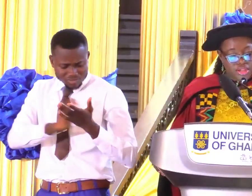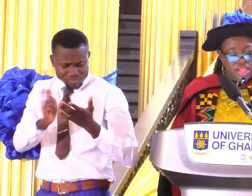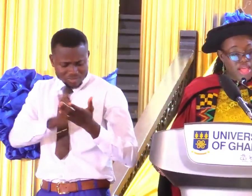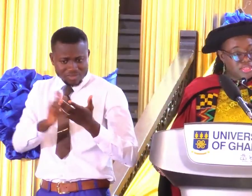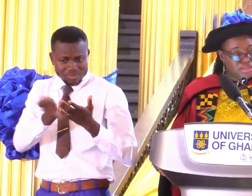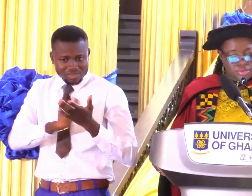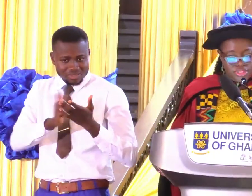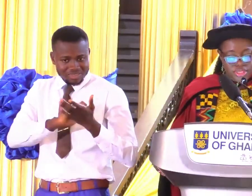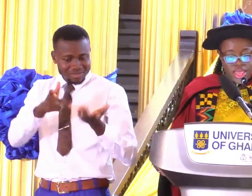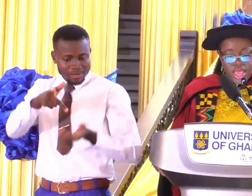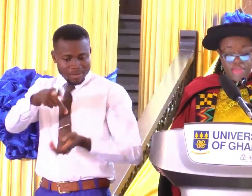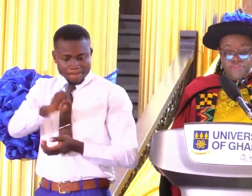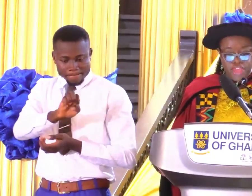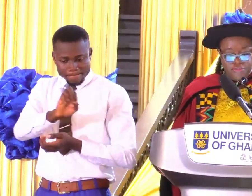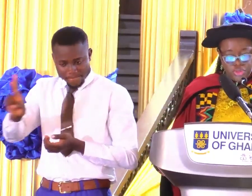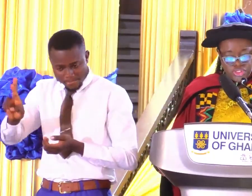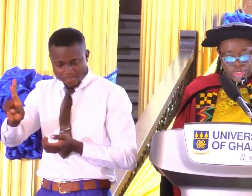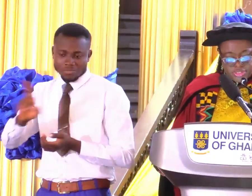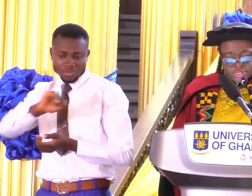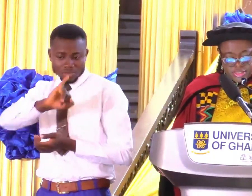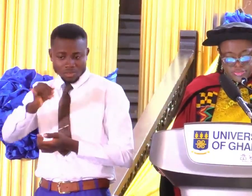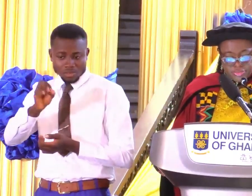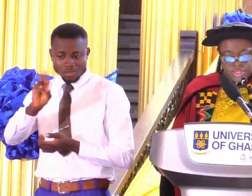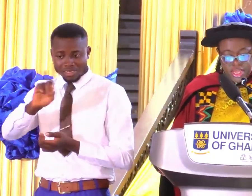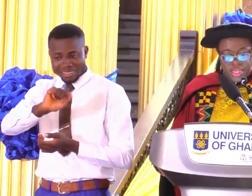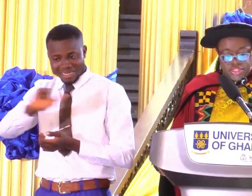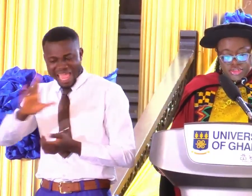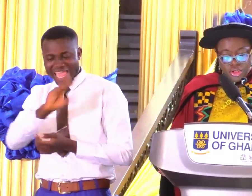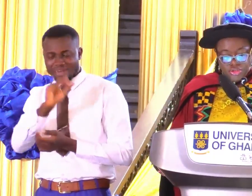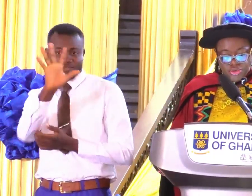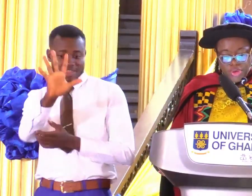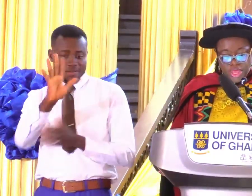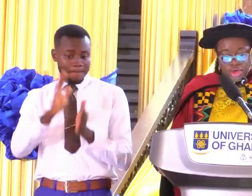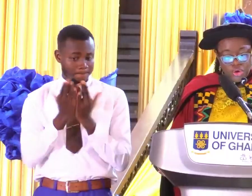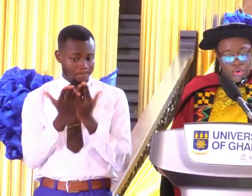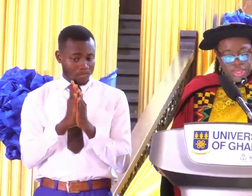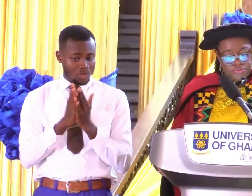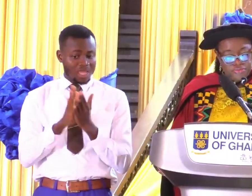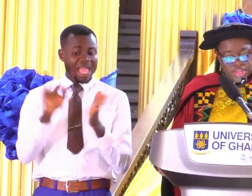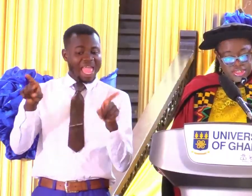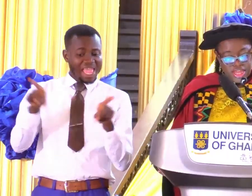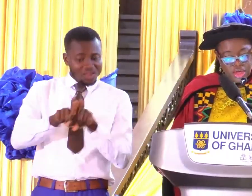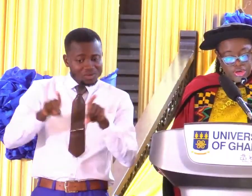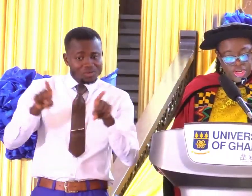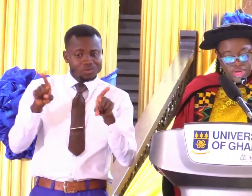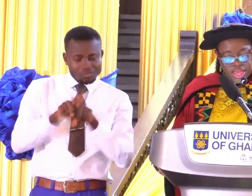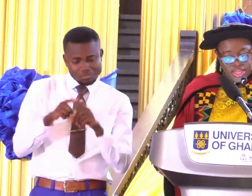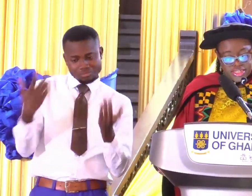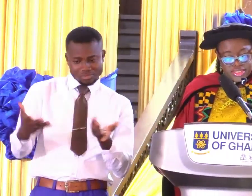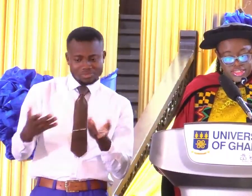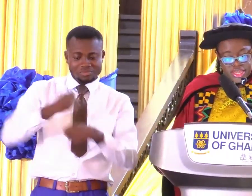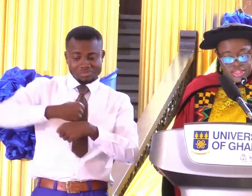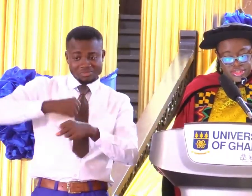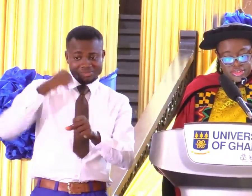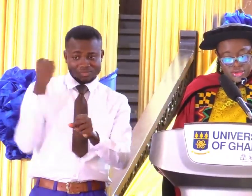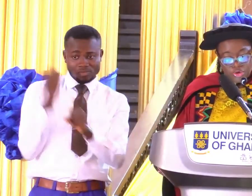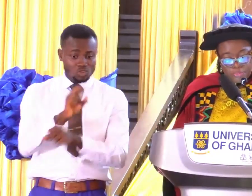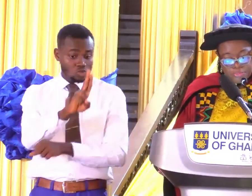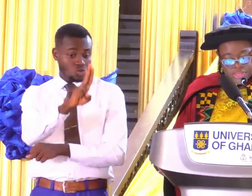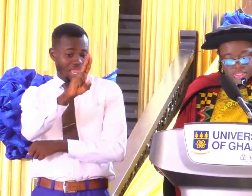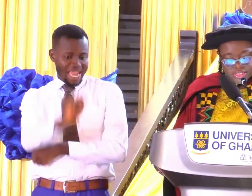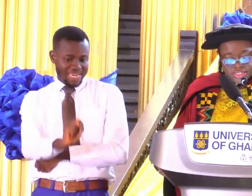journal articles and 5 book chapters. She's also a co-inventor on a United States